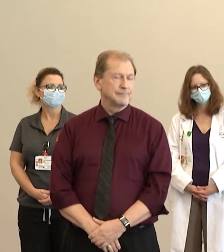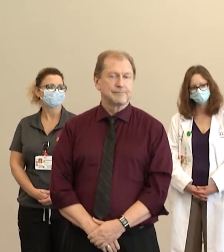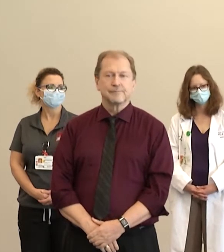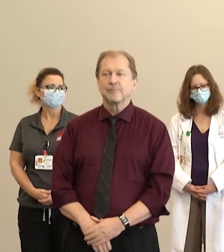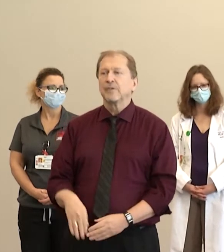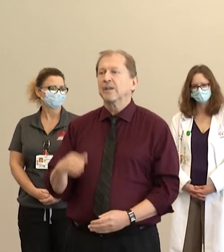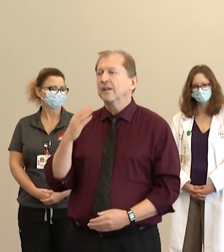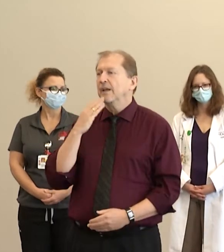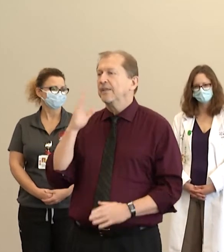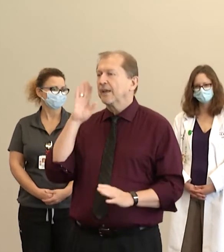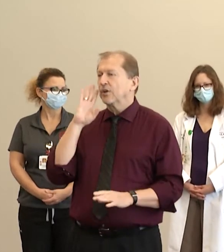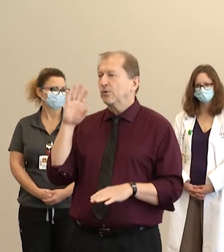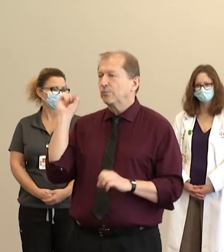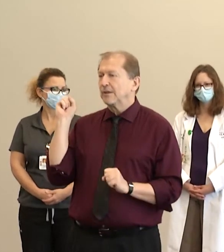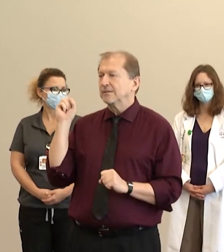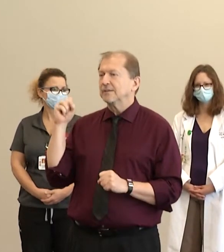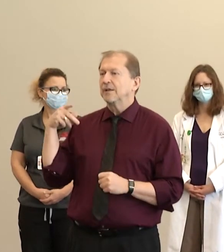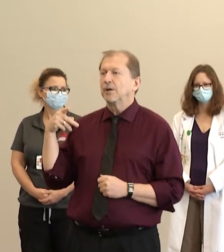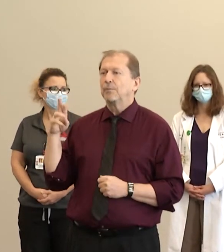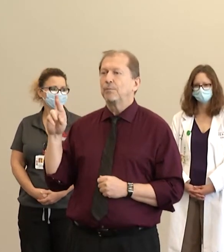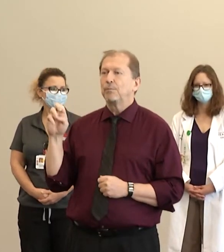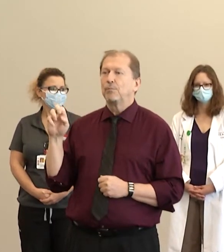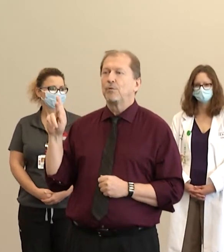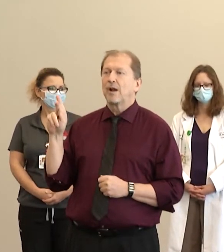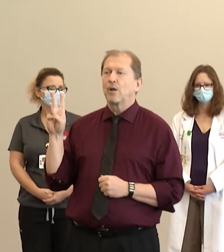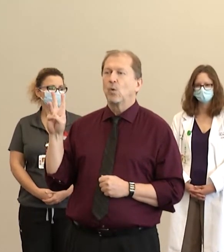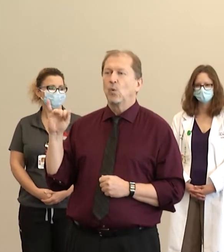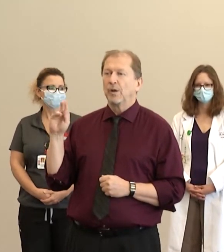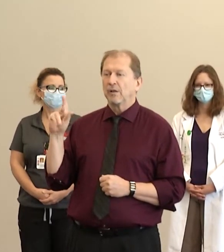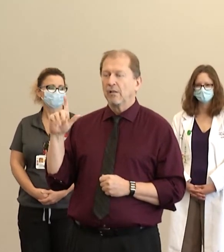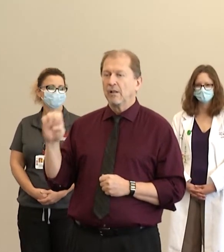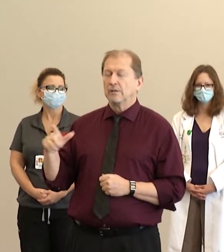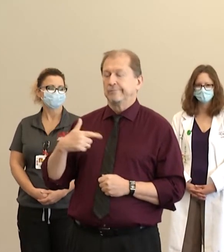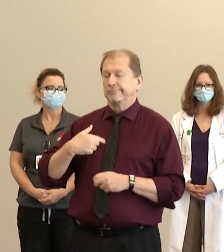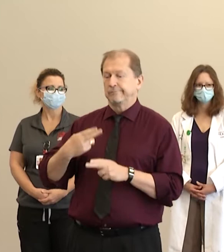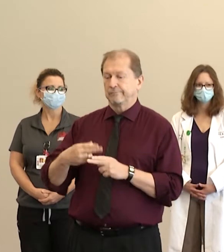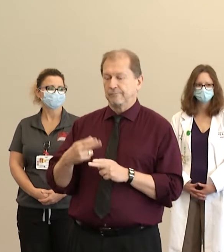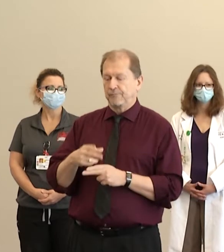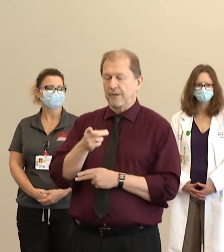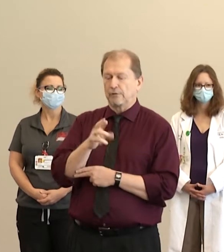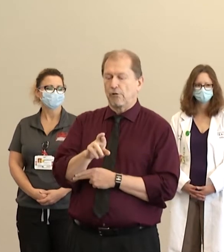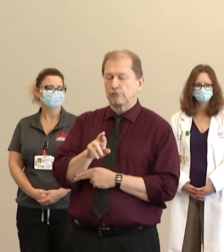Thank you, President Preckwinkle, very, very much. My name is Dr. Michelle